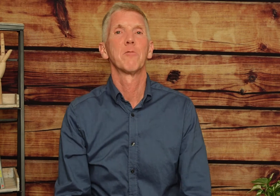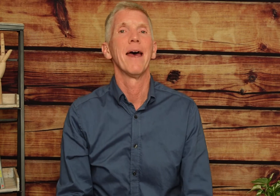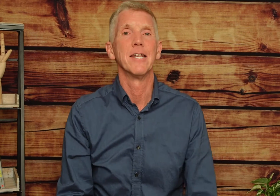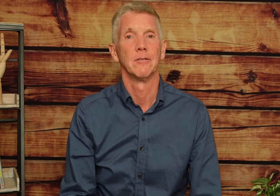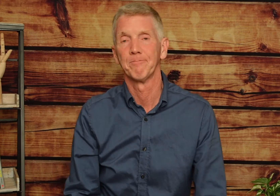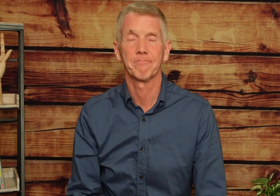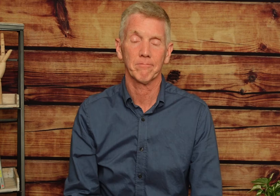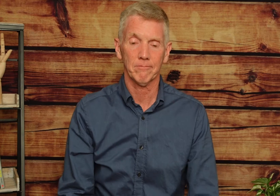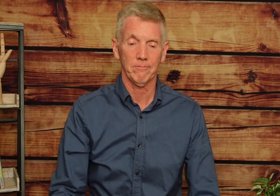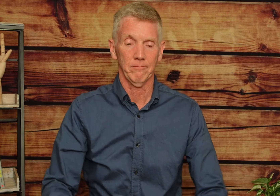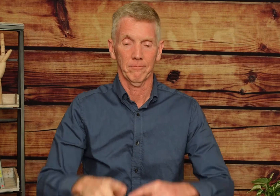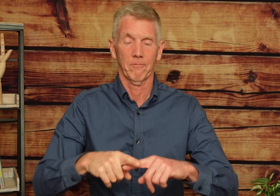suspend?